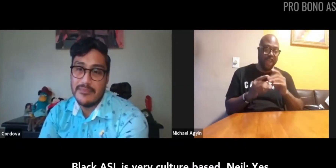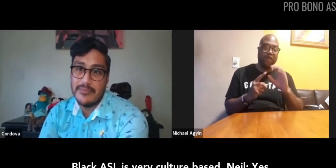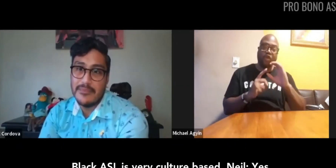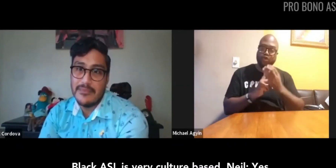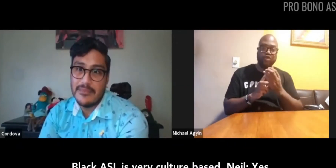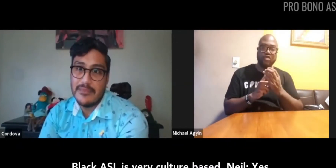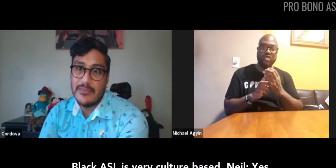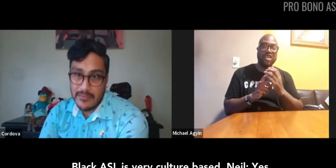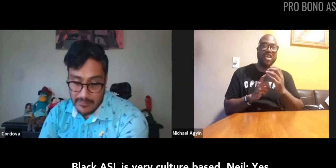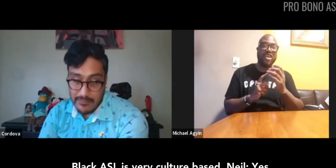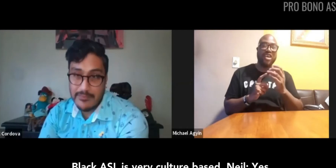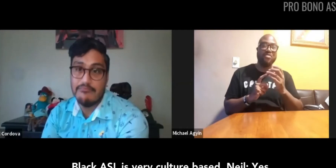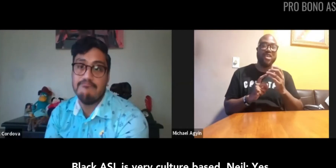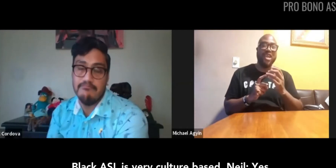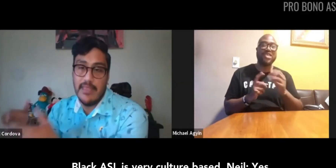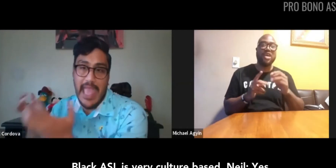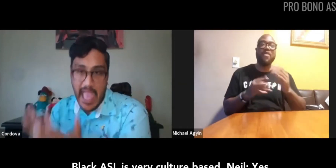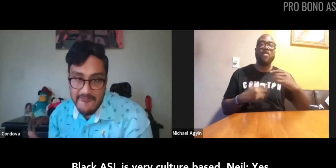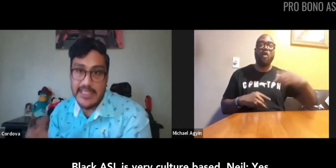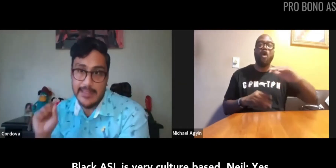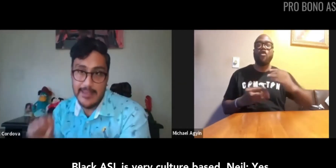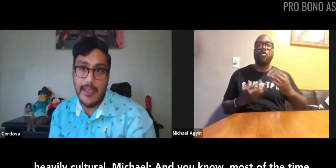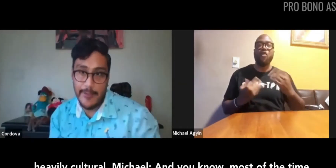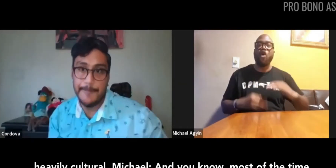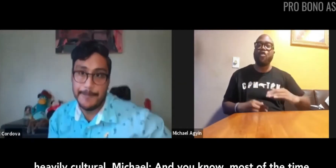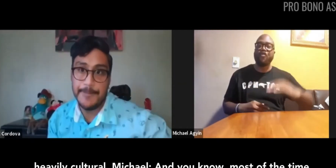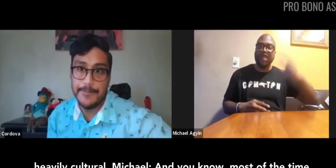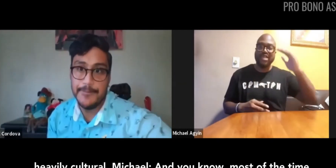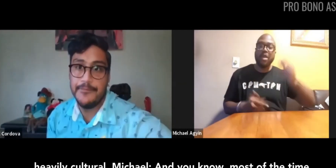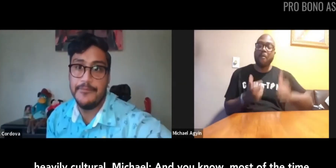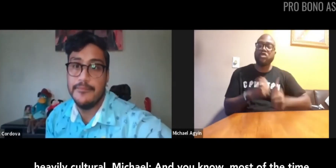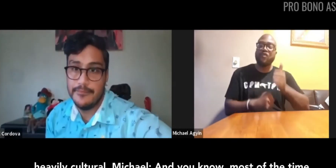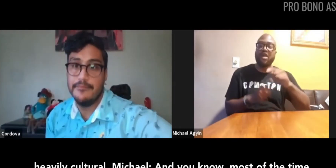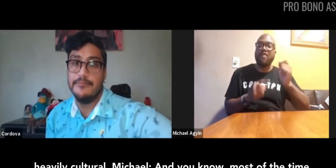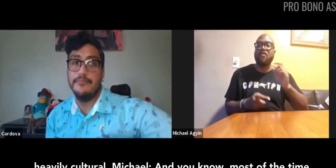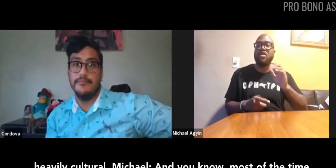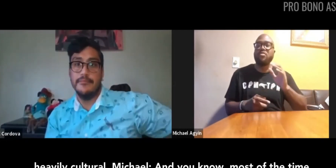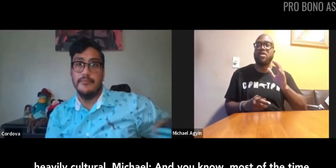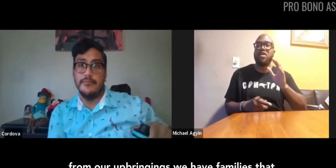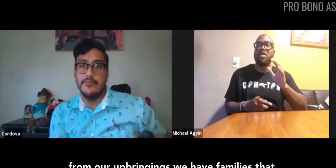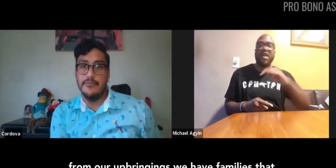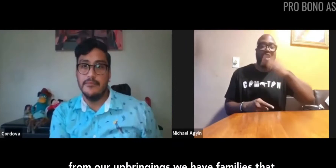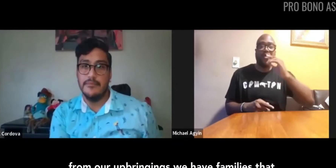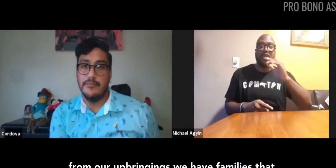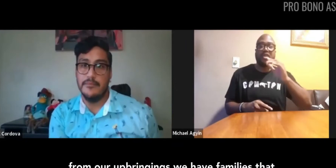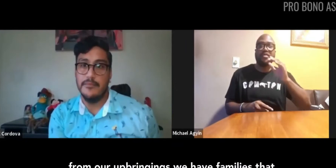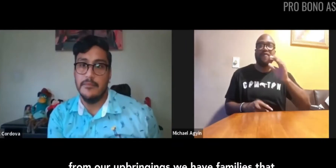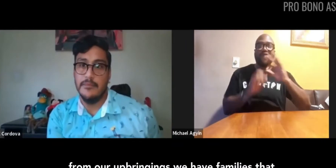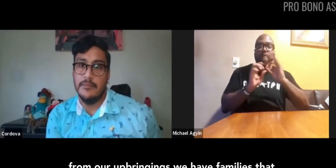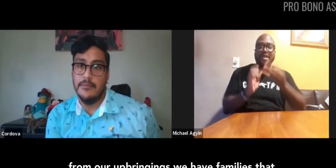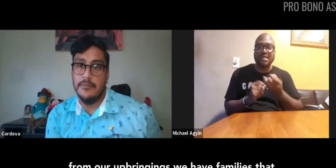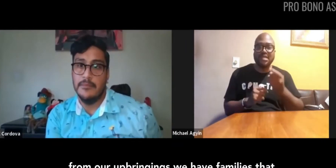Black ASL is very cultural based. Yes, heavily cultural. And most of the time from our